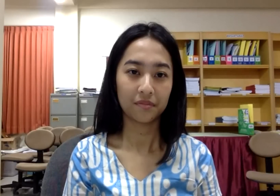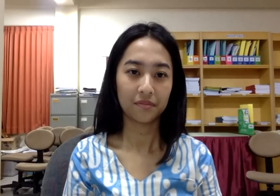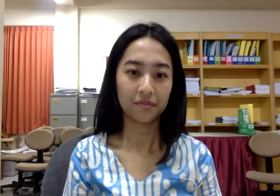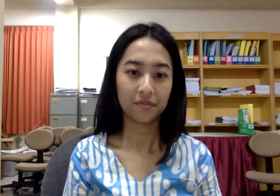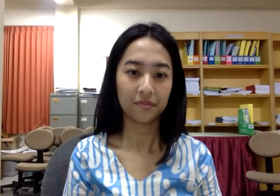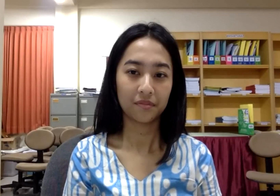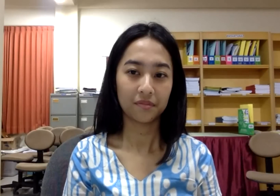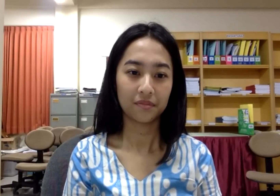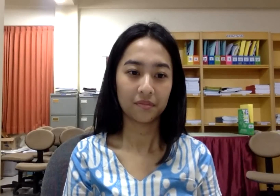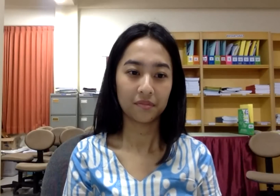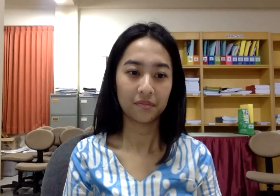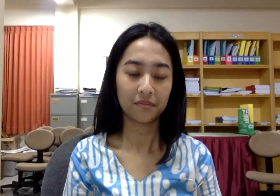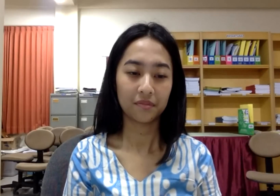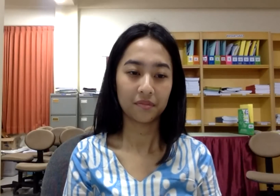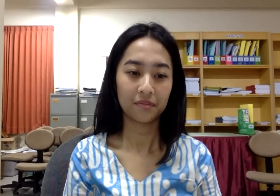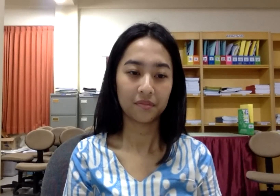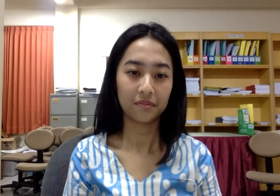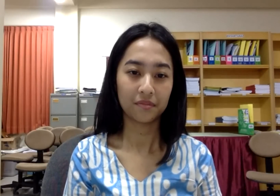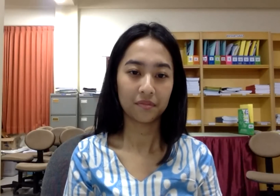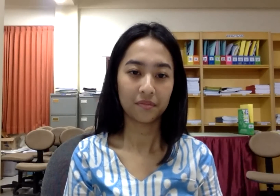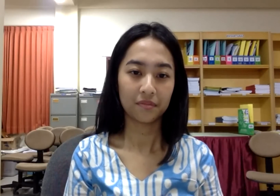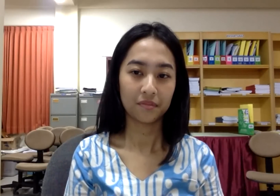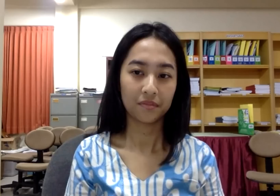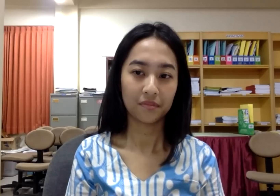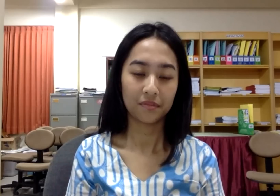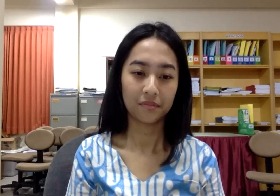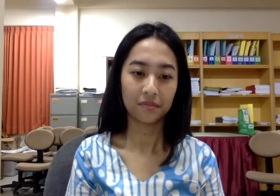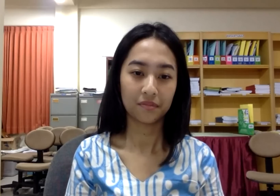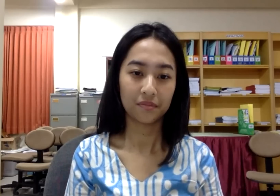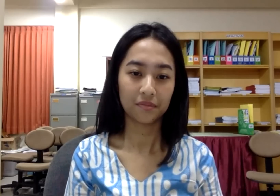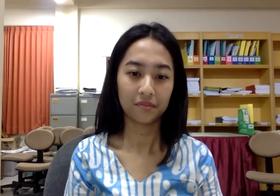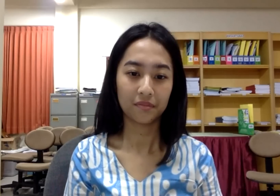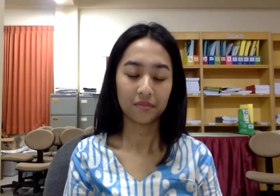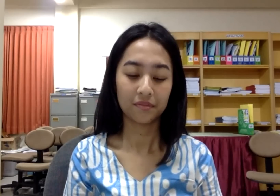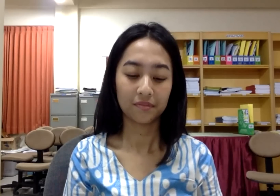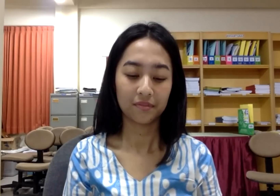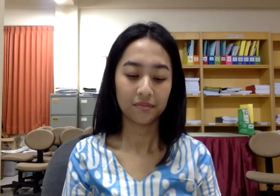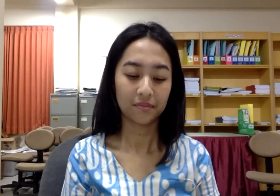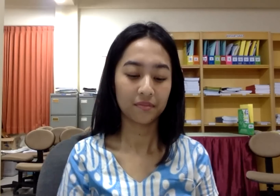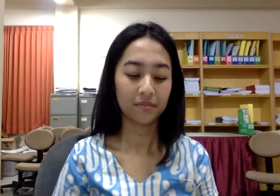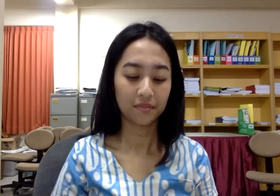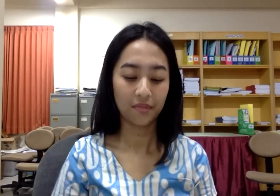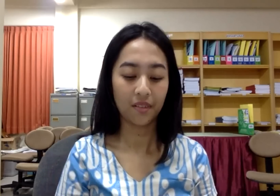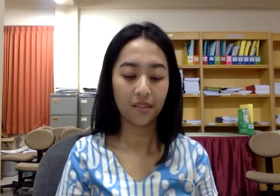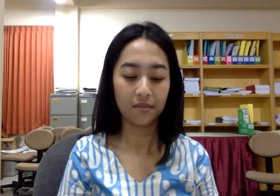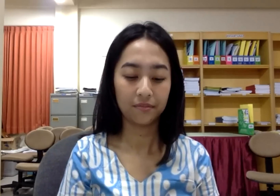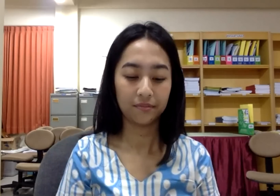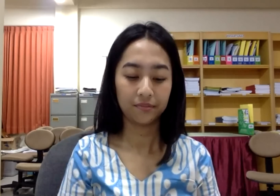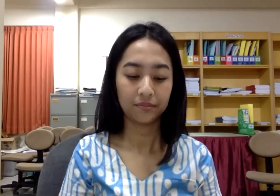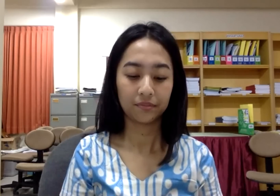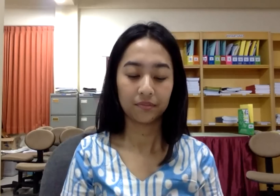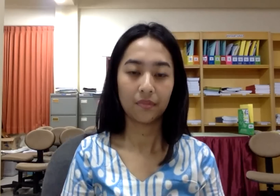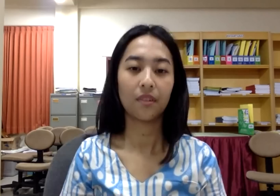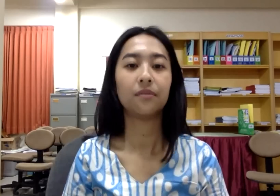In this presentation, I just want to highlight 2 points, Professor Dan, Bu Vivi, and everyone. One is the obstacles that